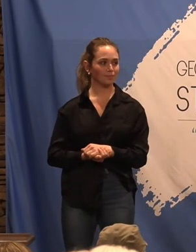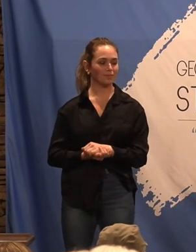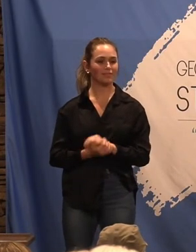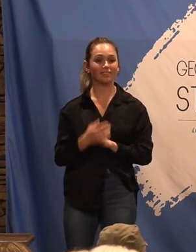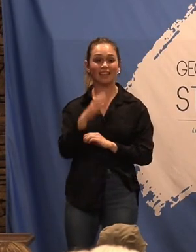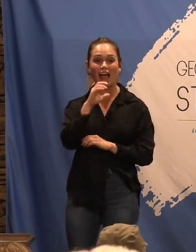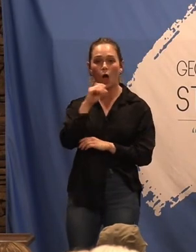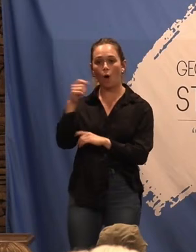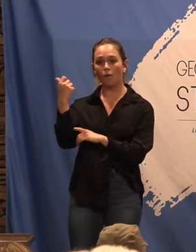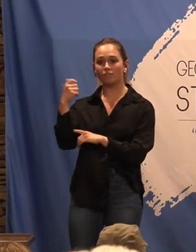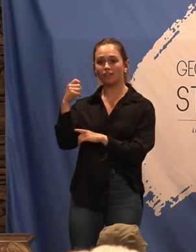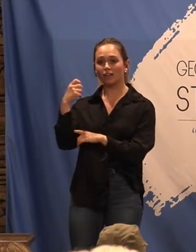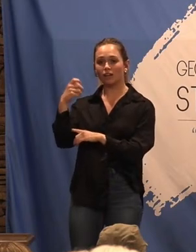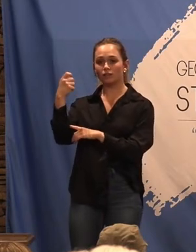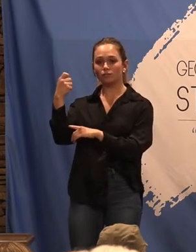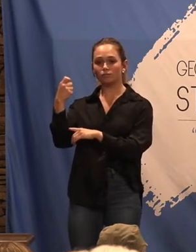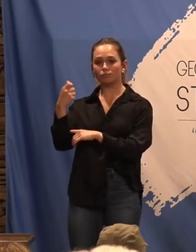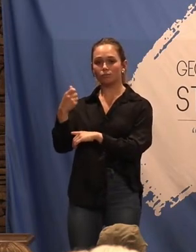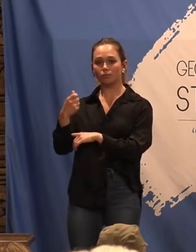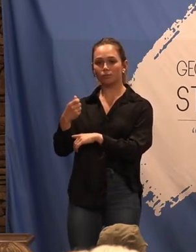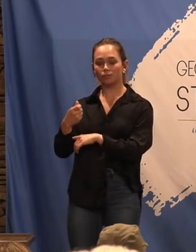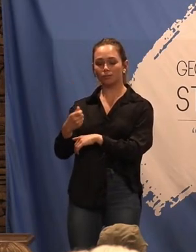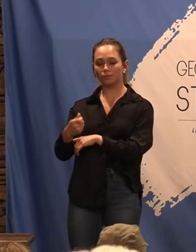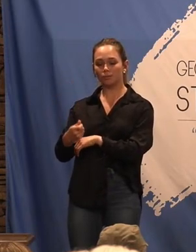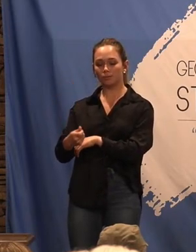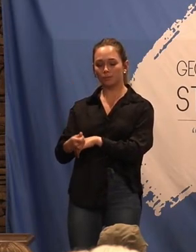That old fan went down pretty soon.